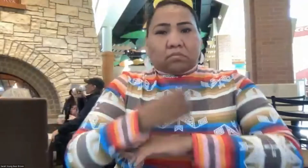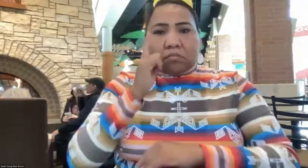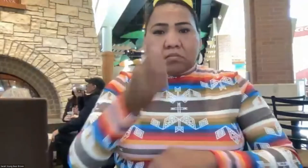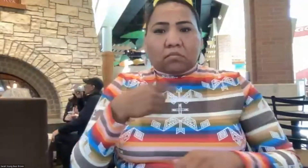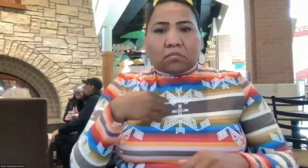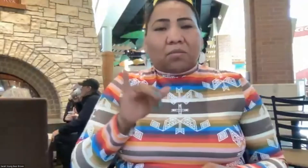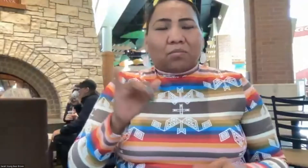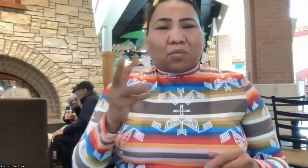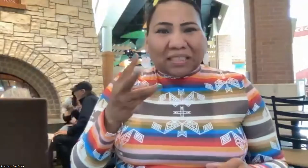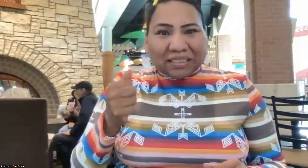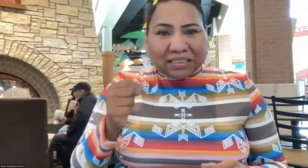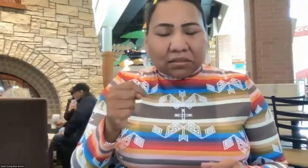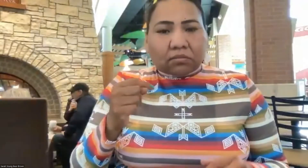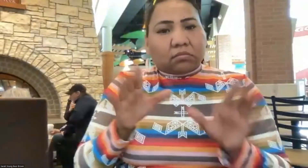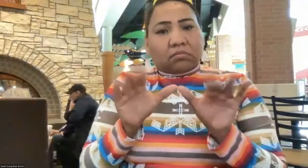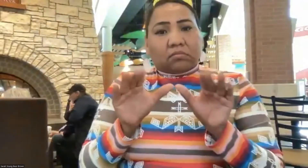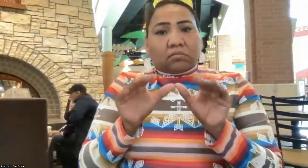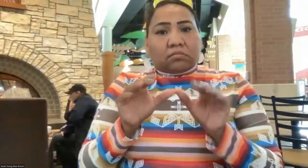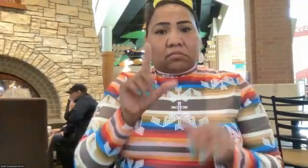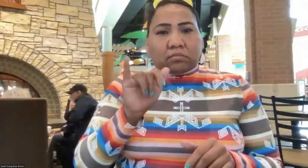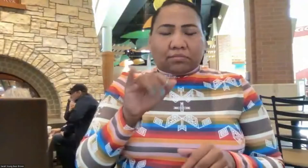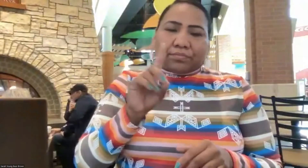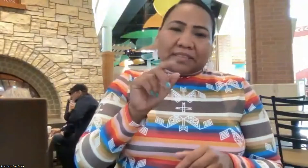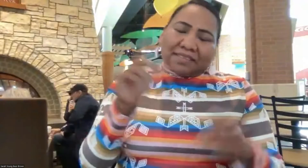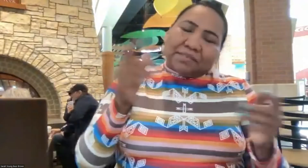released, it was like a day later,